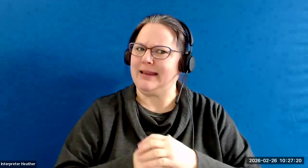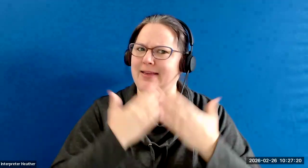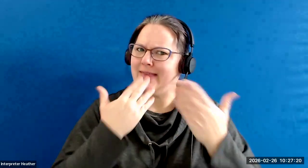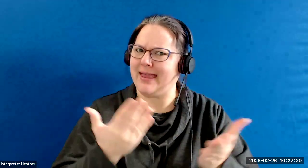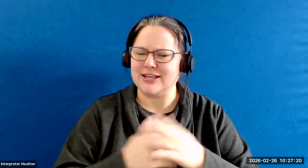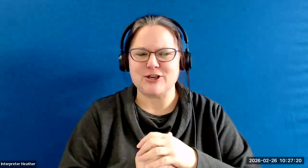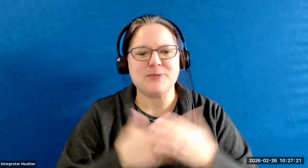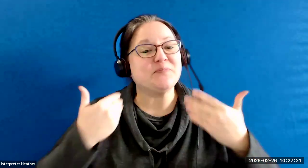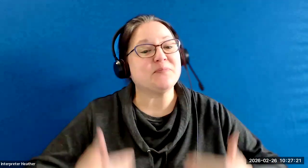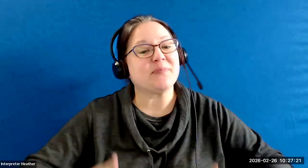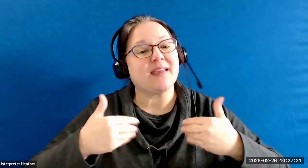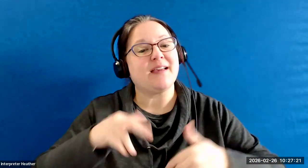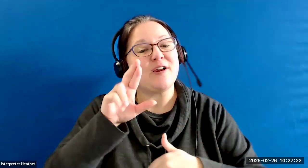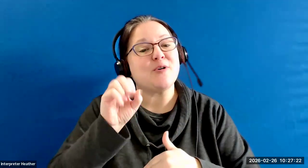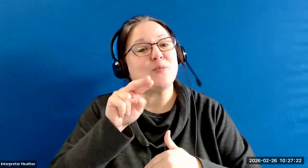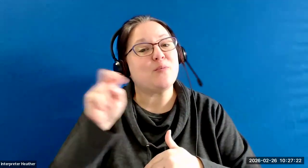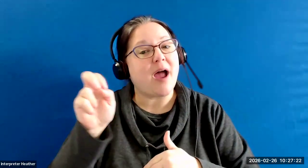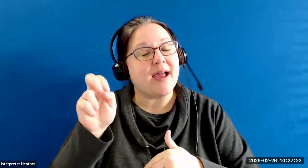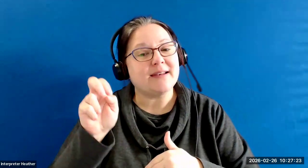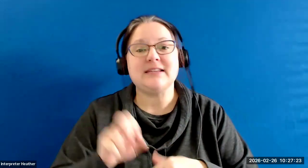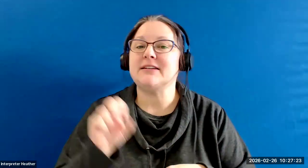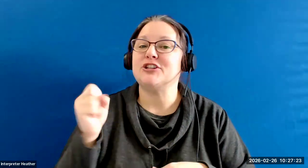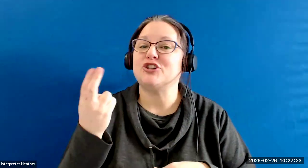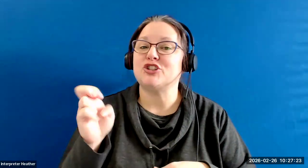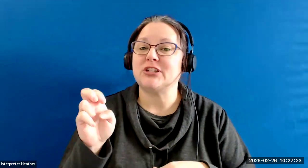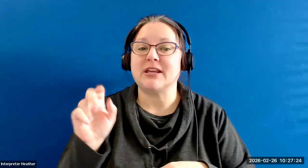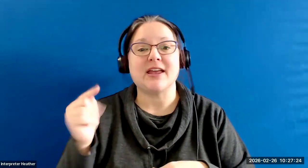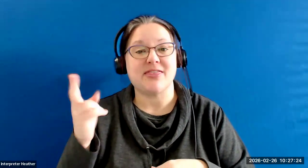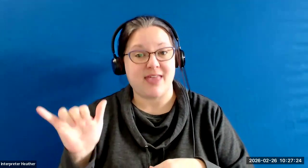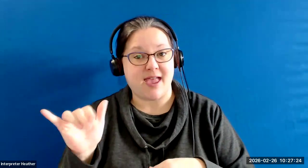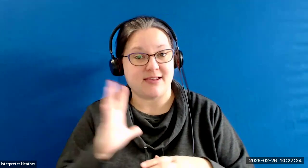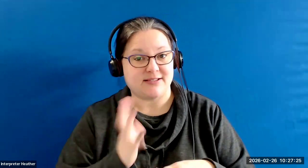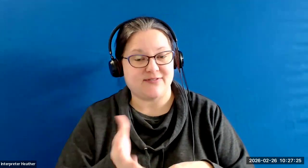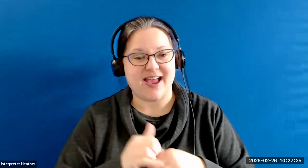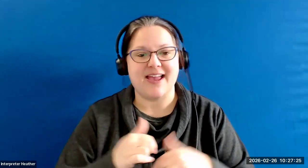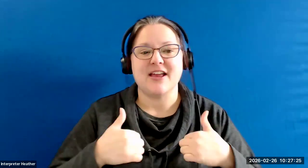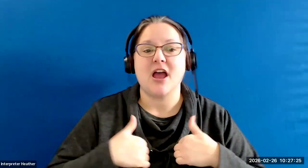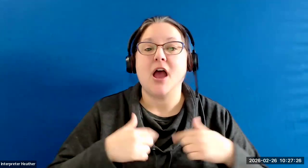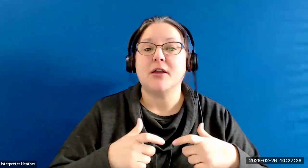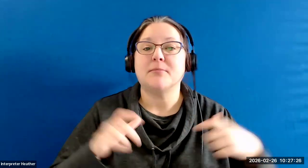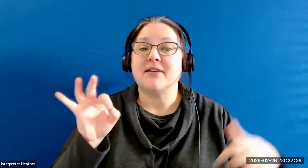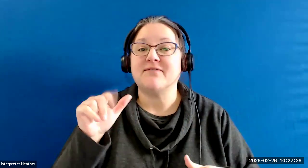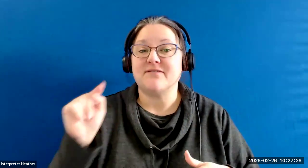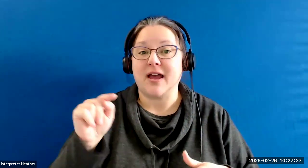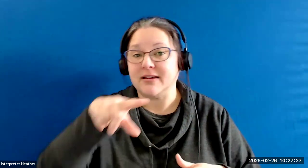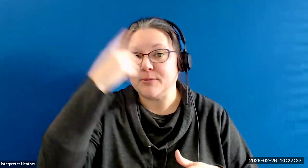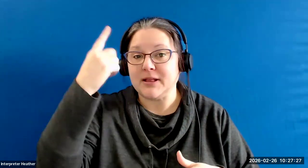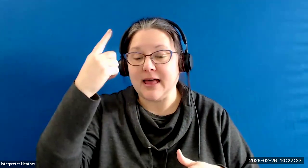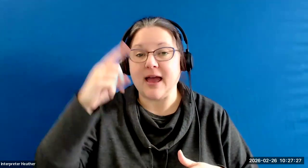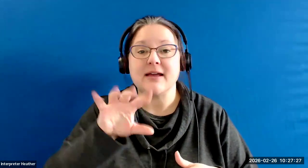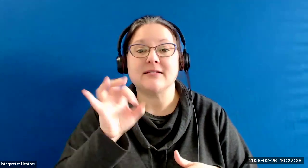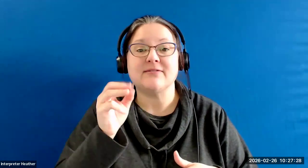So my name is Ronnie, she, they pronouns. I am a fat black femme wearing